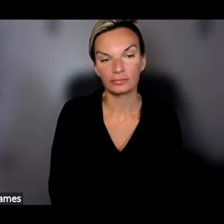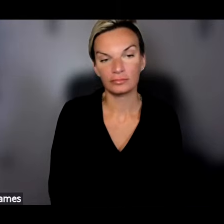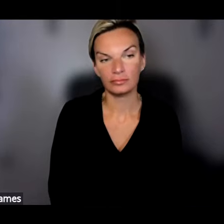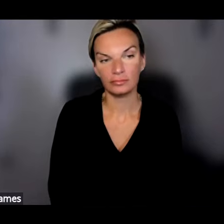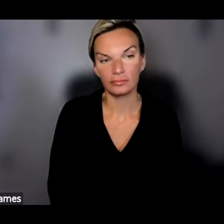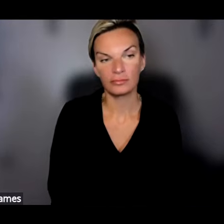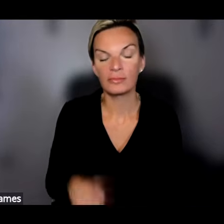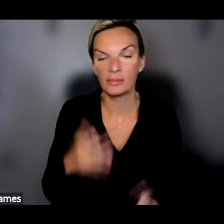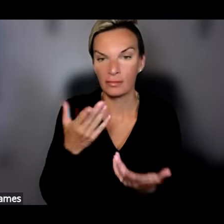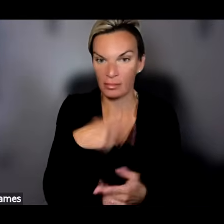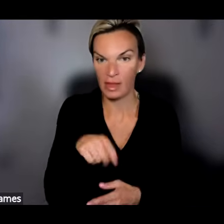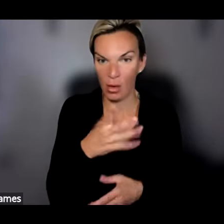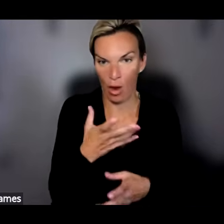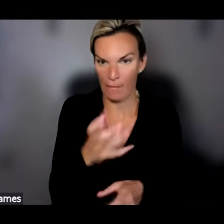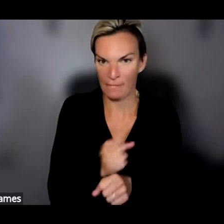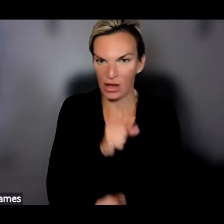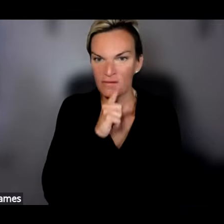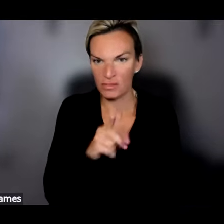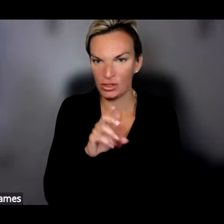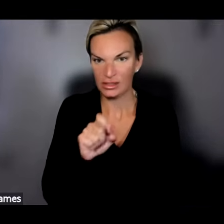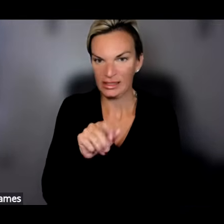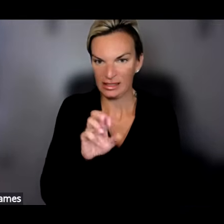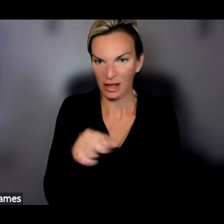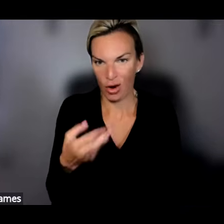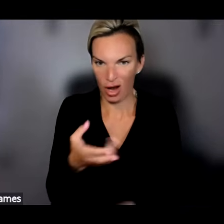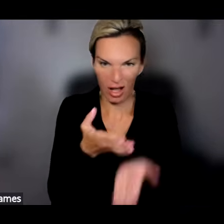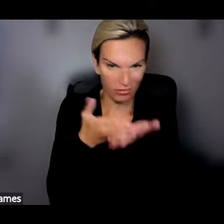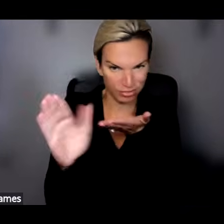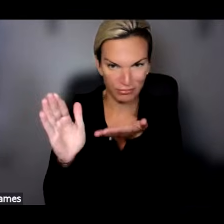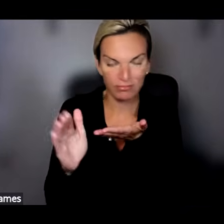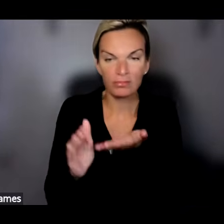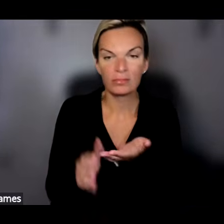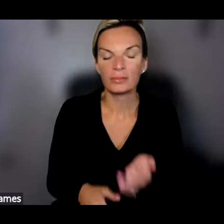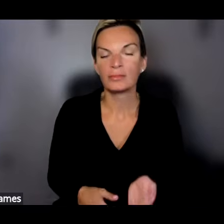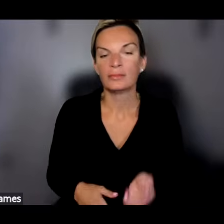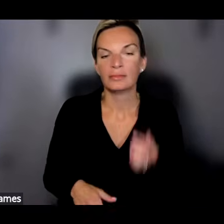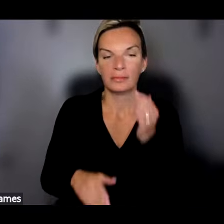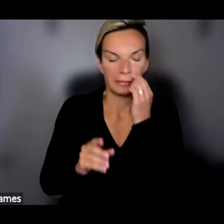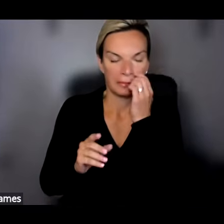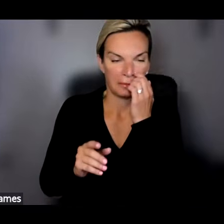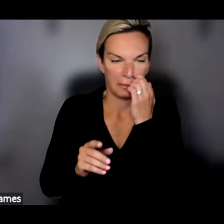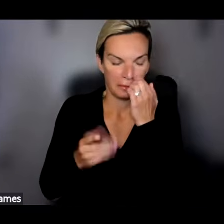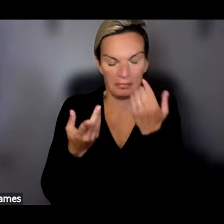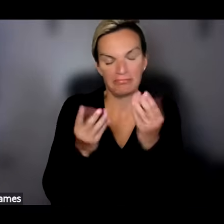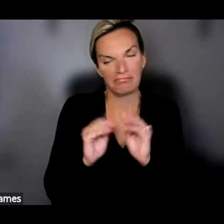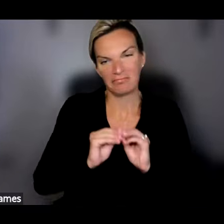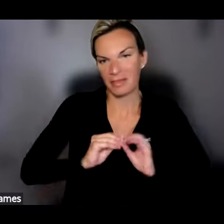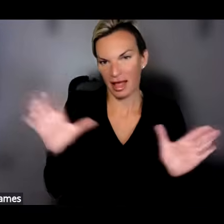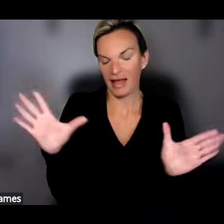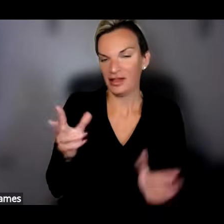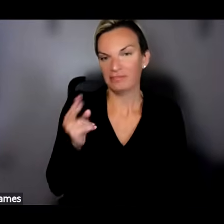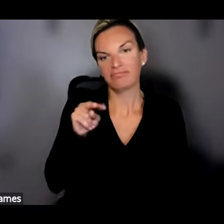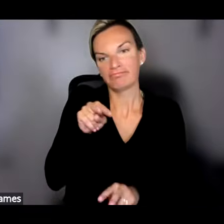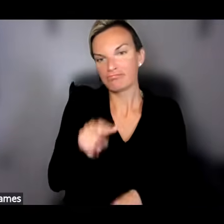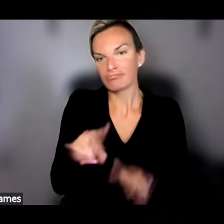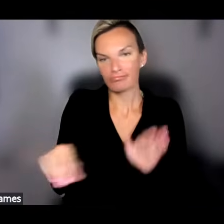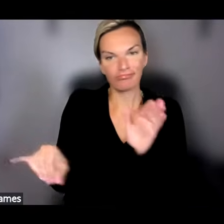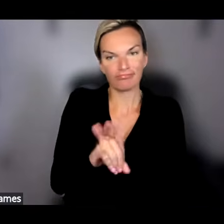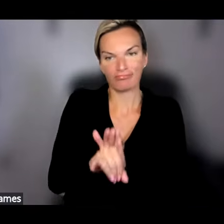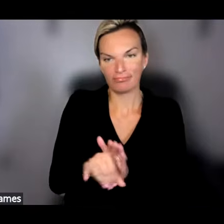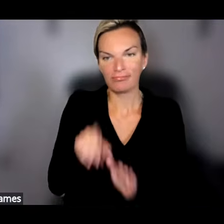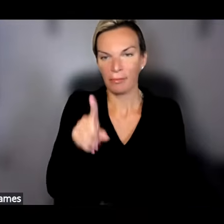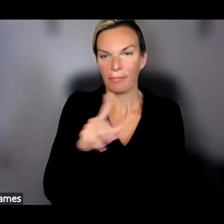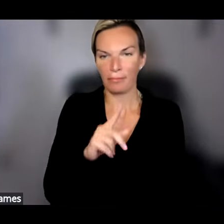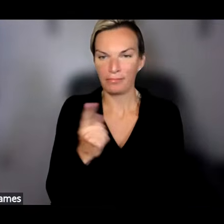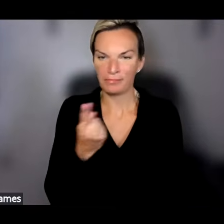ensure Sarah Kim Benzie does not get off the ballot. So I think there's definitely a personal part to this. But the one thing I